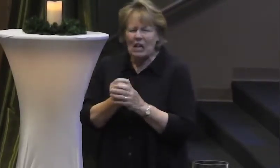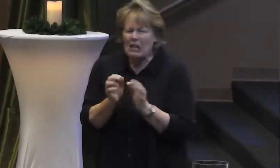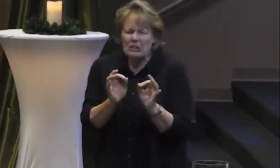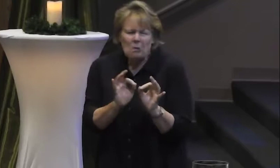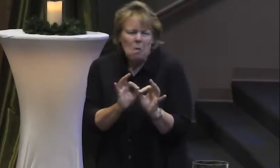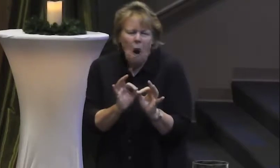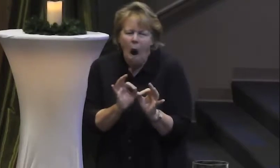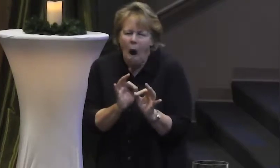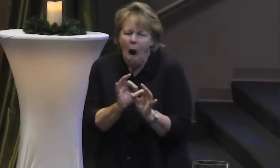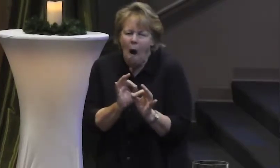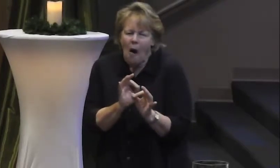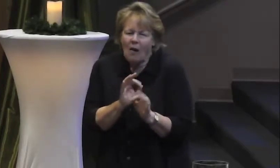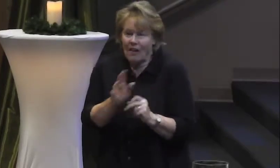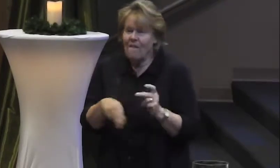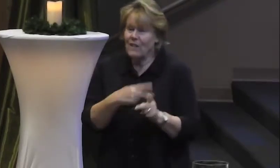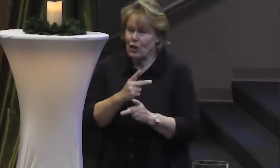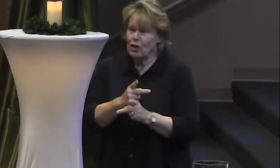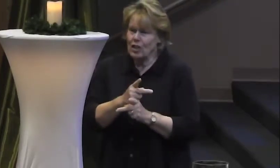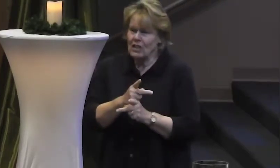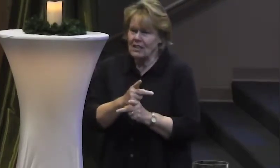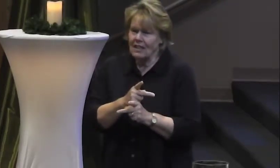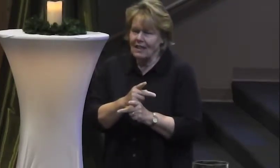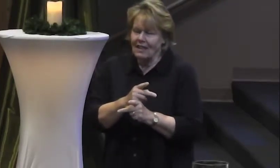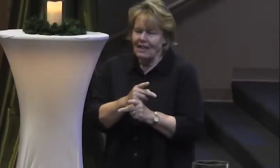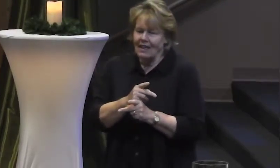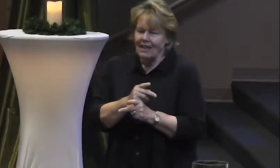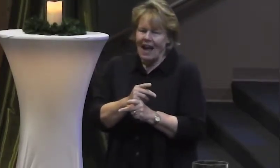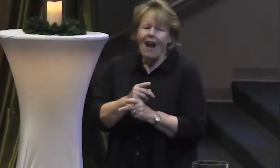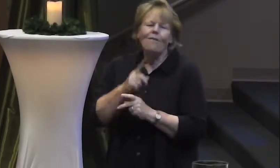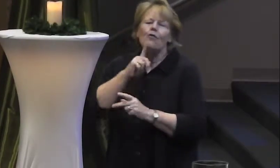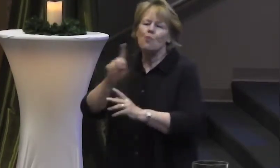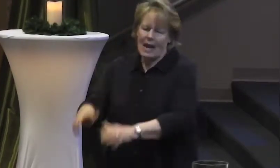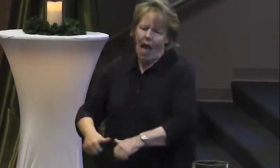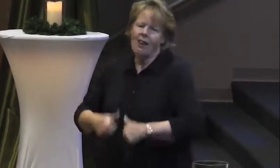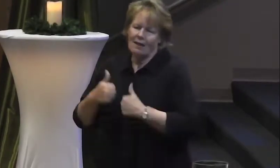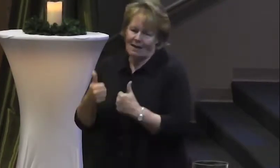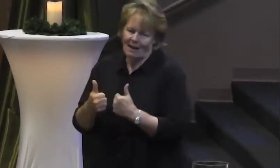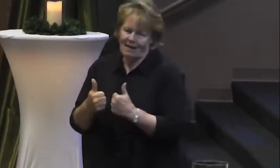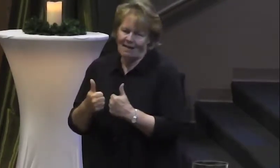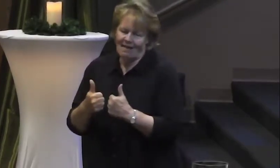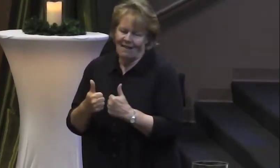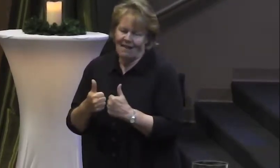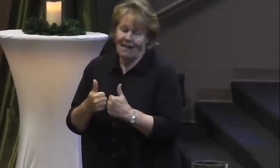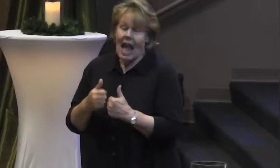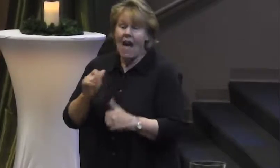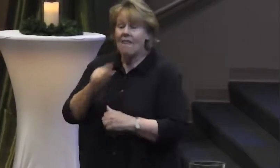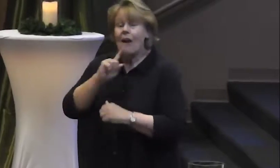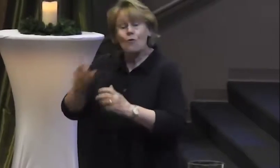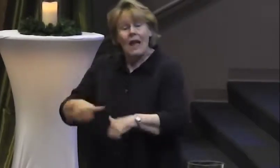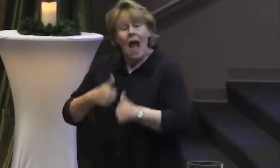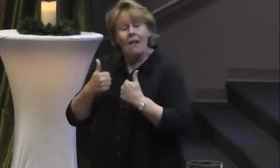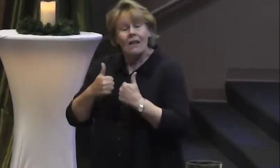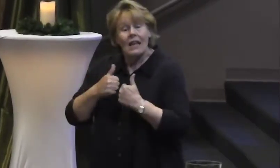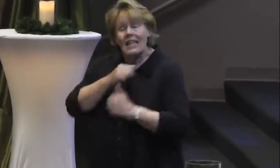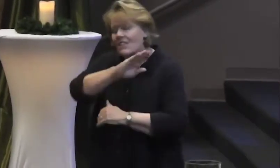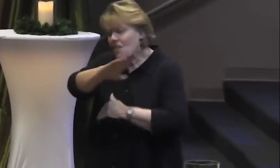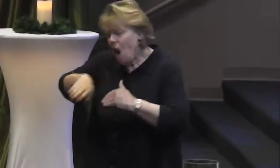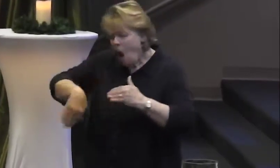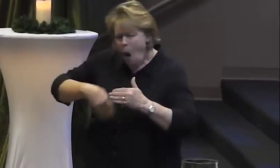reality. And that's that the whole world has been messed with. The whole cosmos